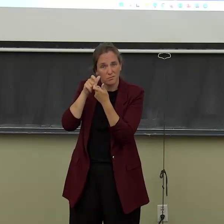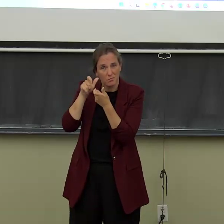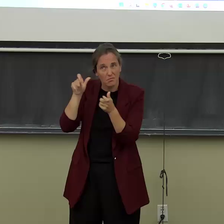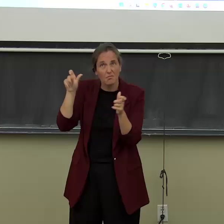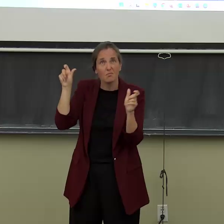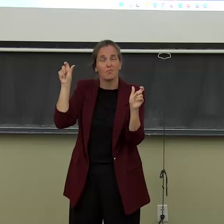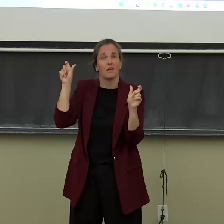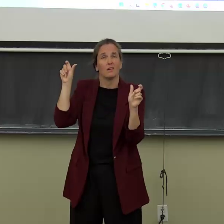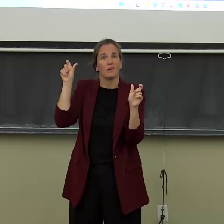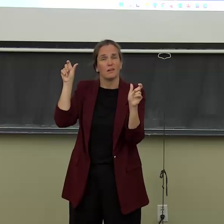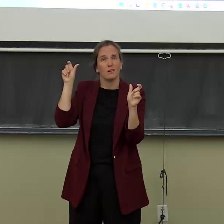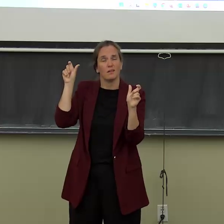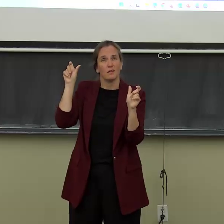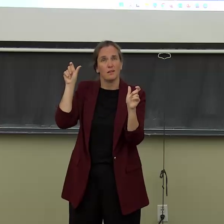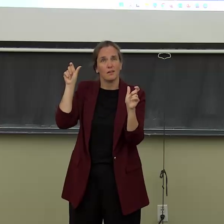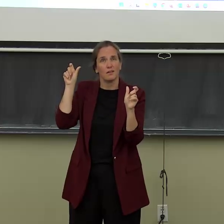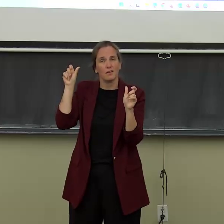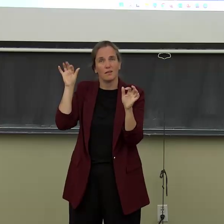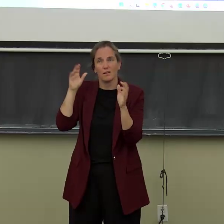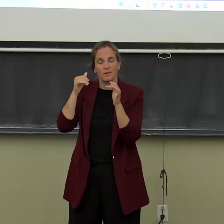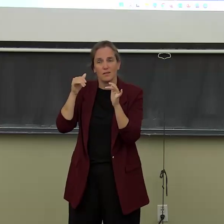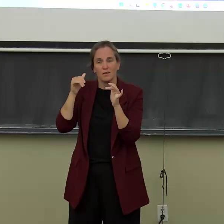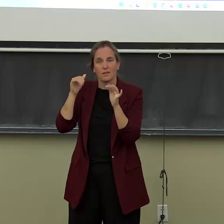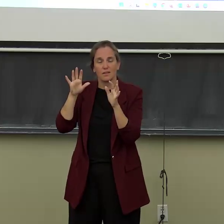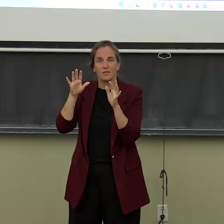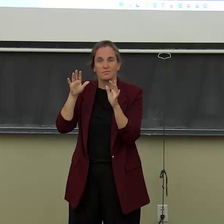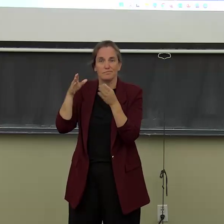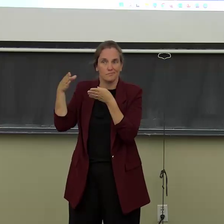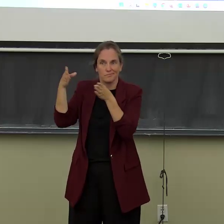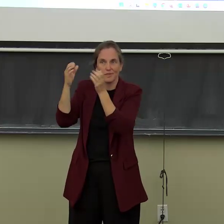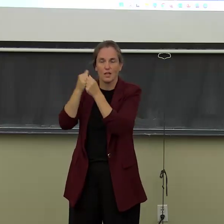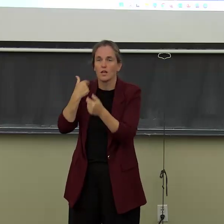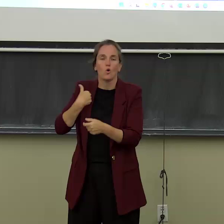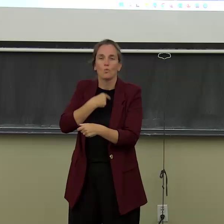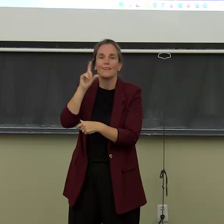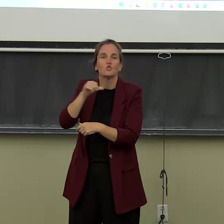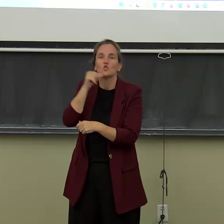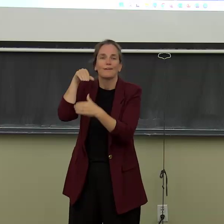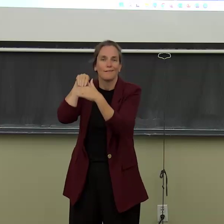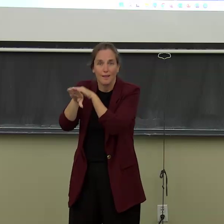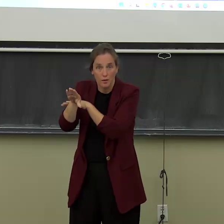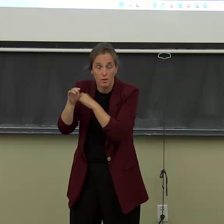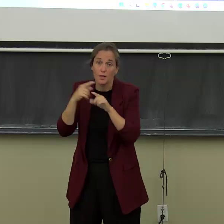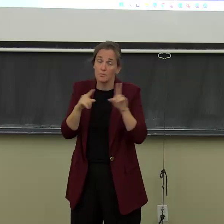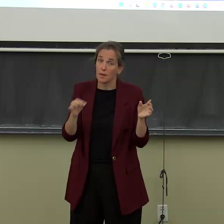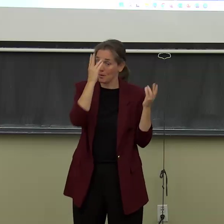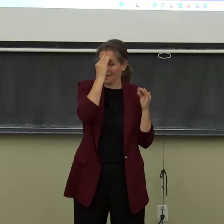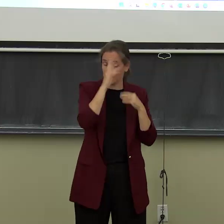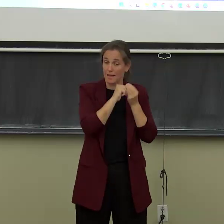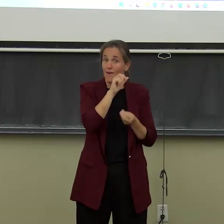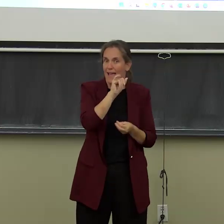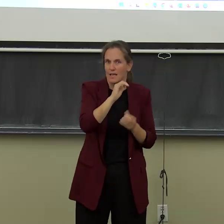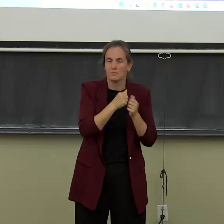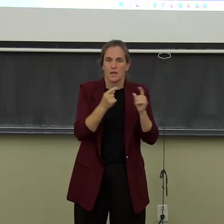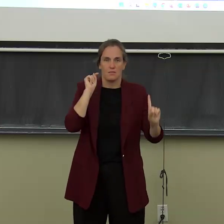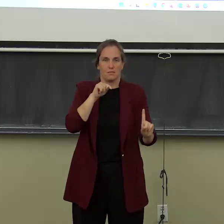pillars, castles that we fear we shouldn't enter. But if we think about AI being communication,